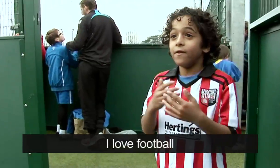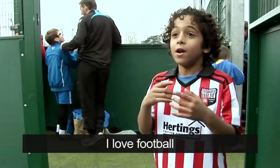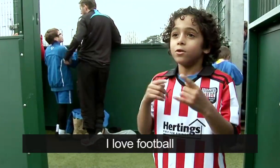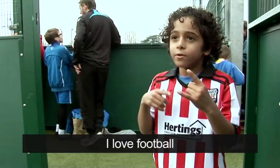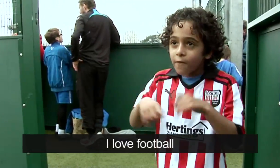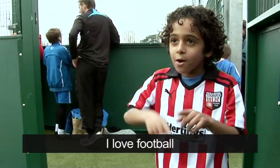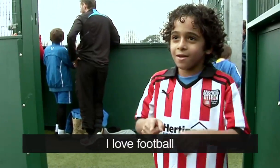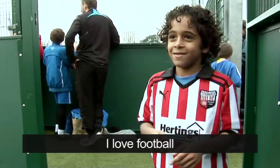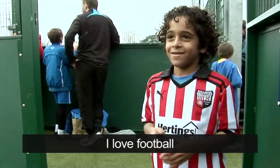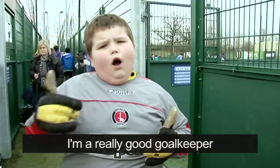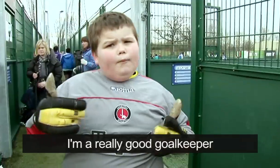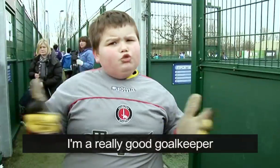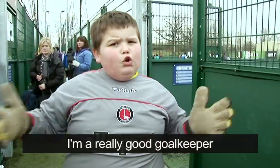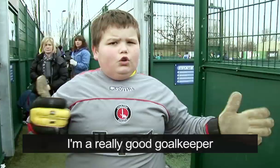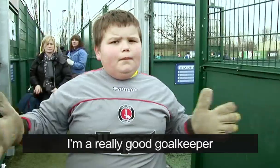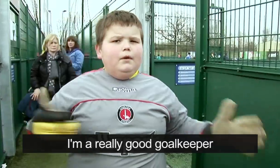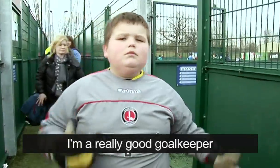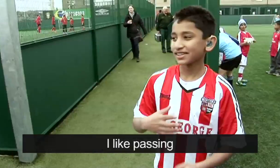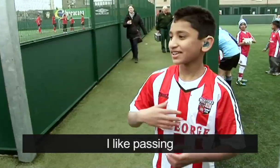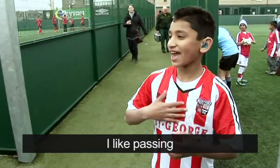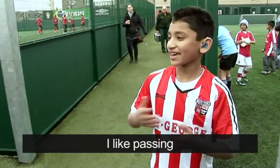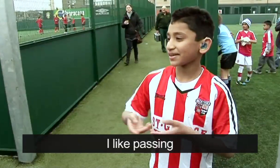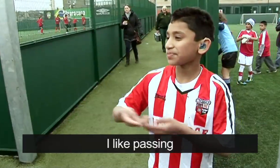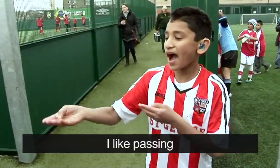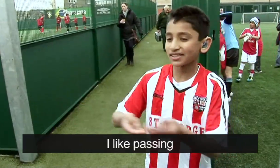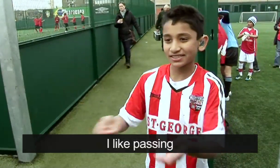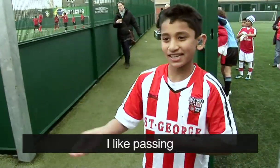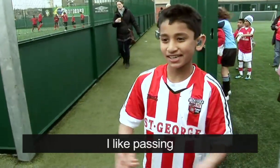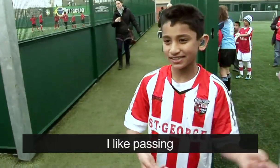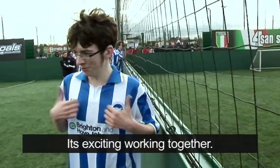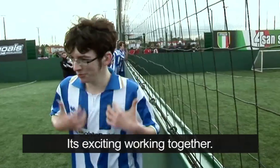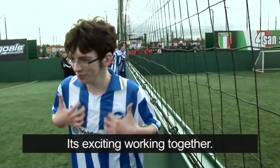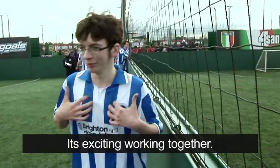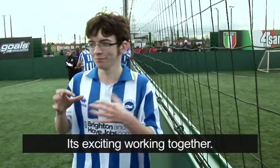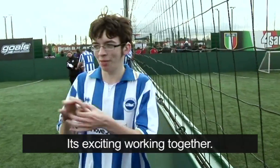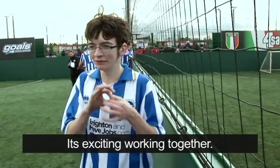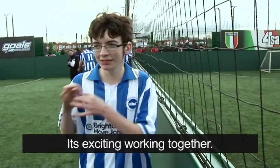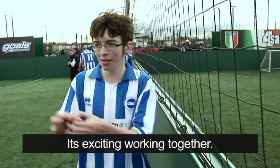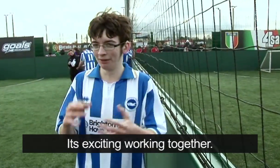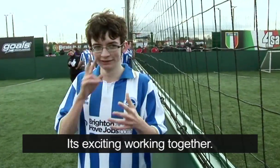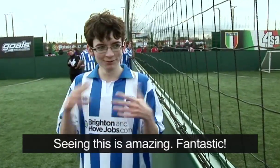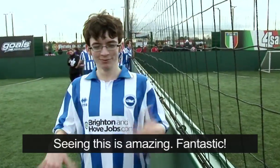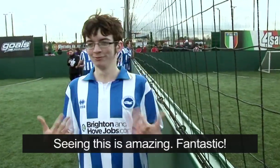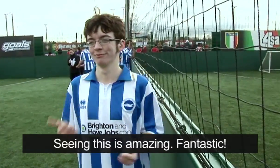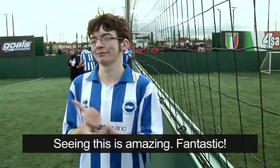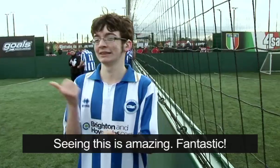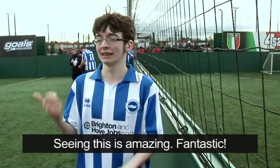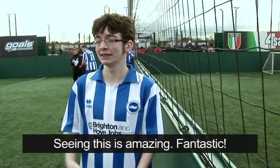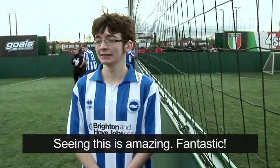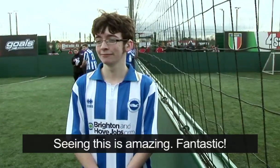know football. I'm a really good goalkeeper. Like passing. It's exciting working together. Seeing this, it's amazing, fantastic.